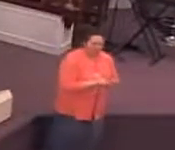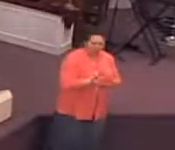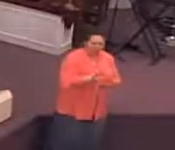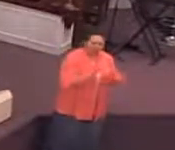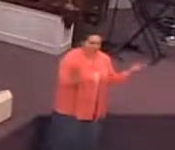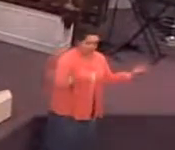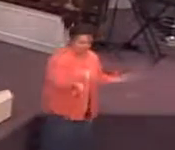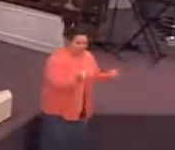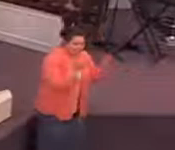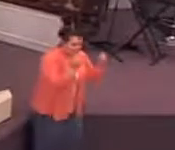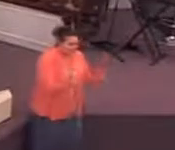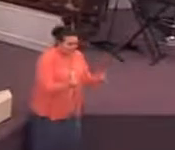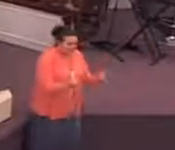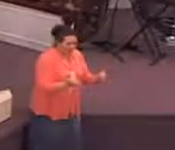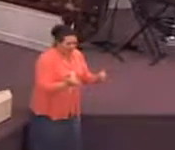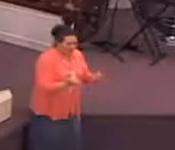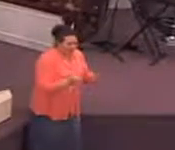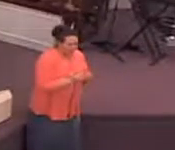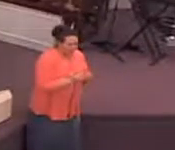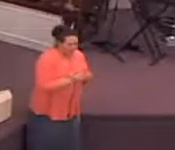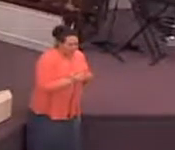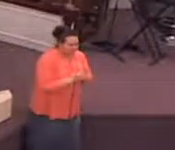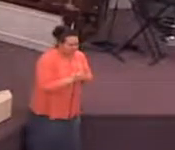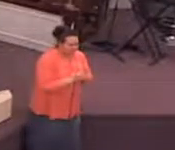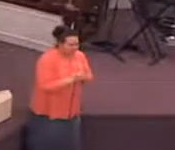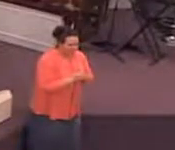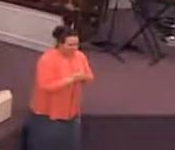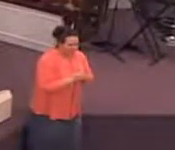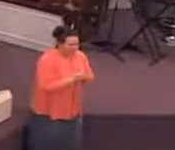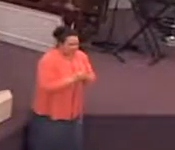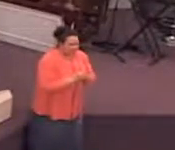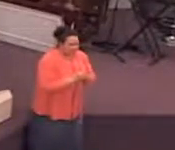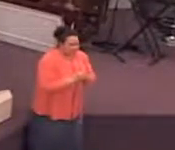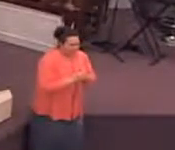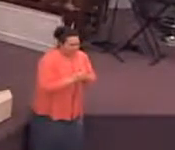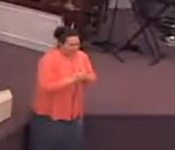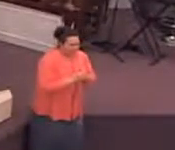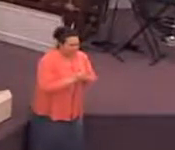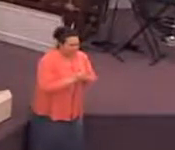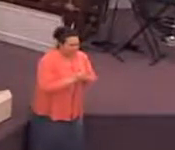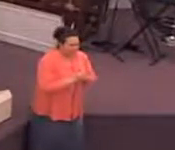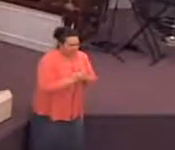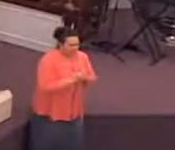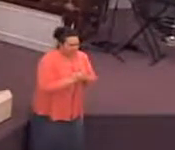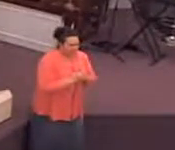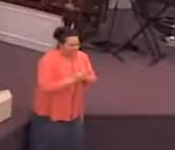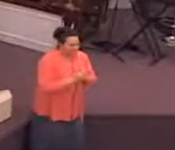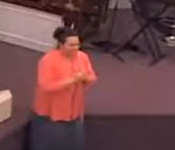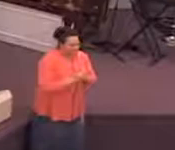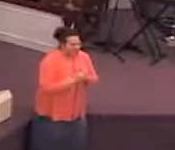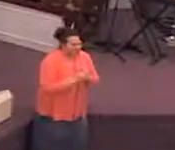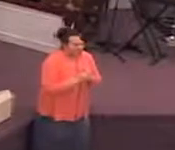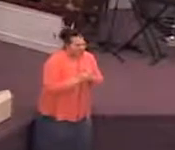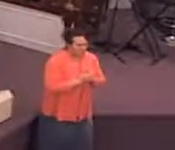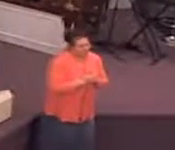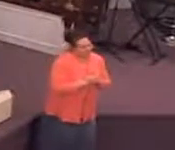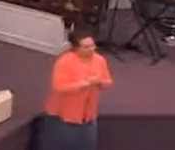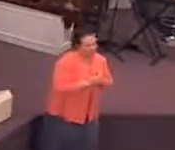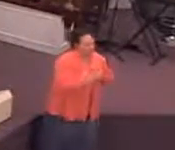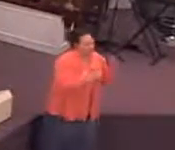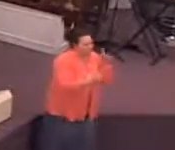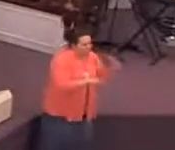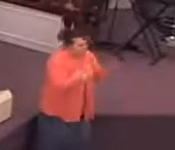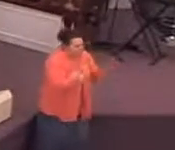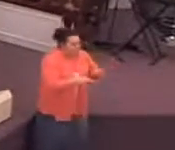the darkness back and evil from triumphing, amen, is the people of the church, people of the name, people who